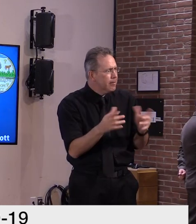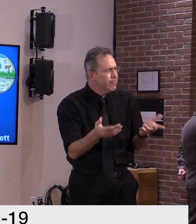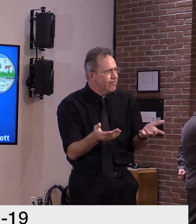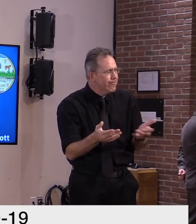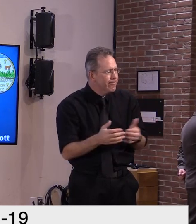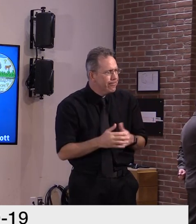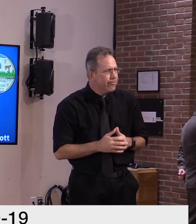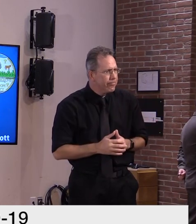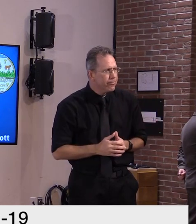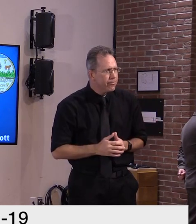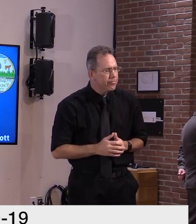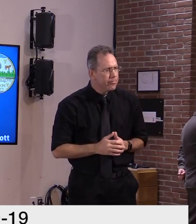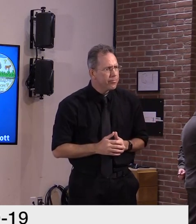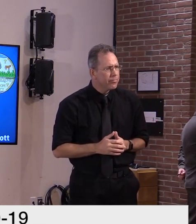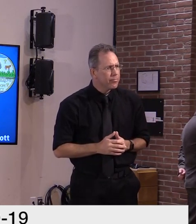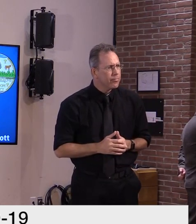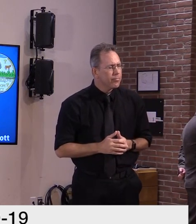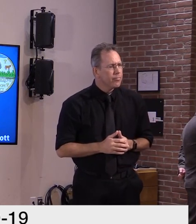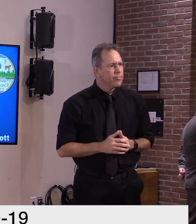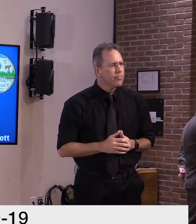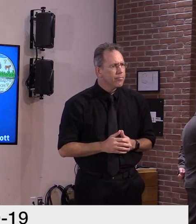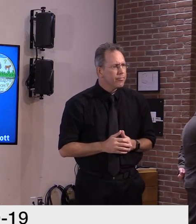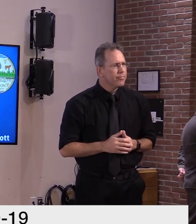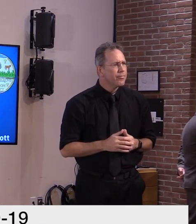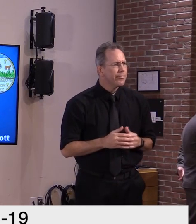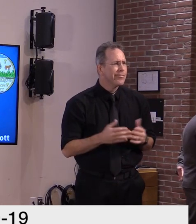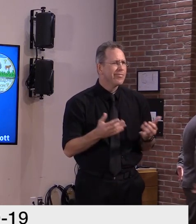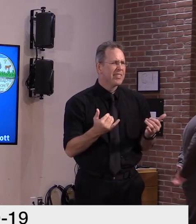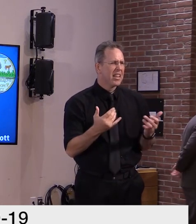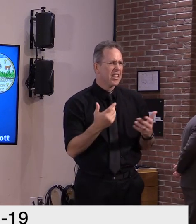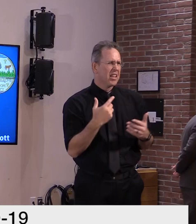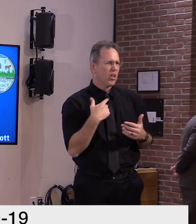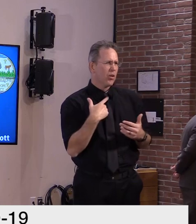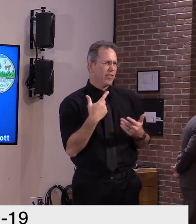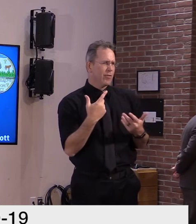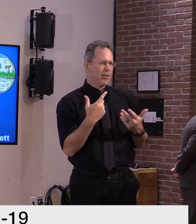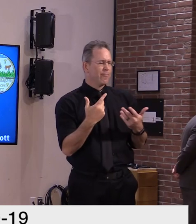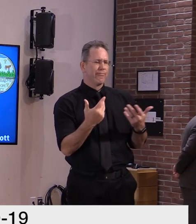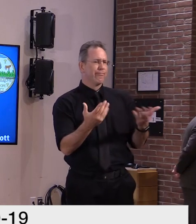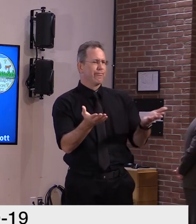So we have a pretty low threshold at this point in time for